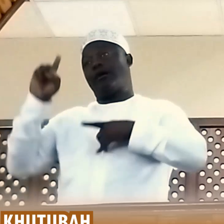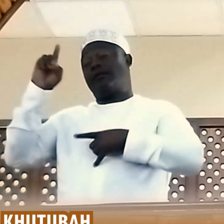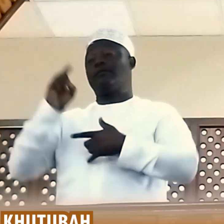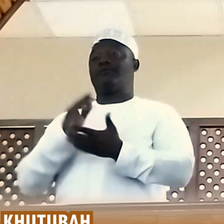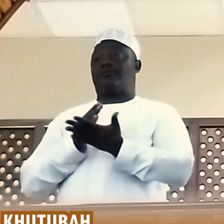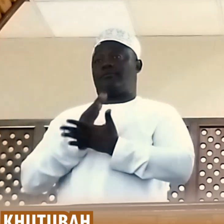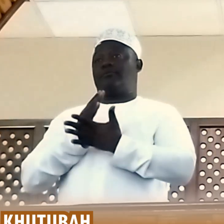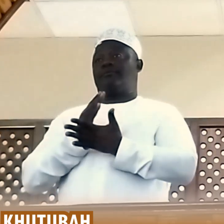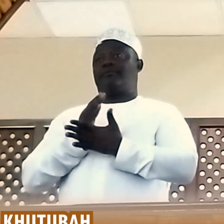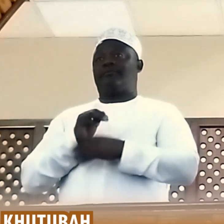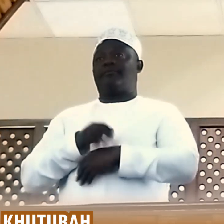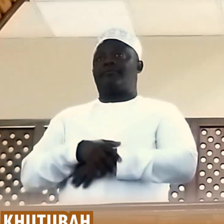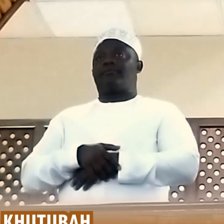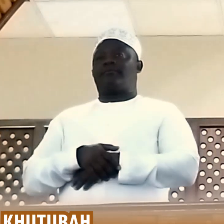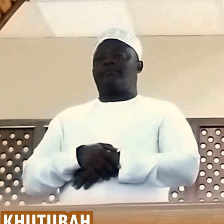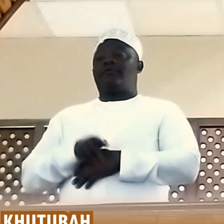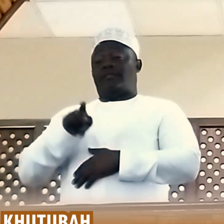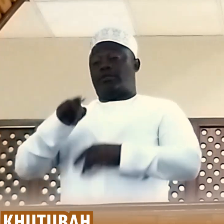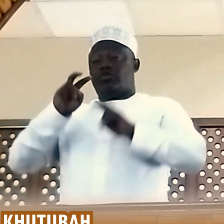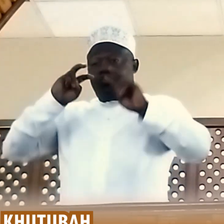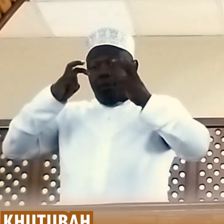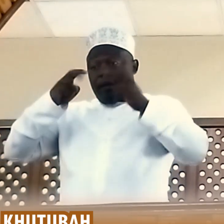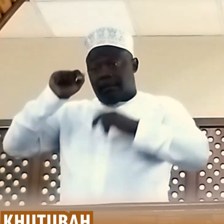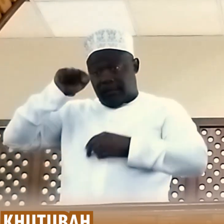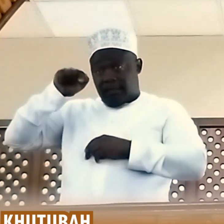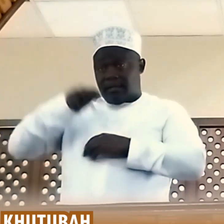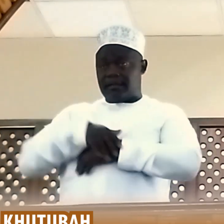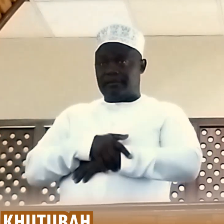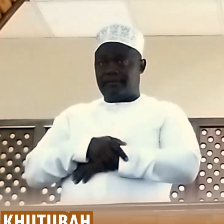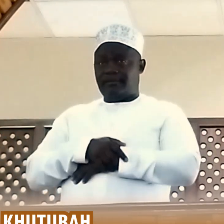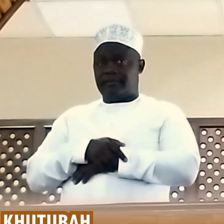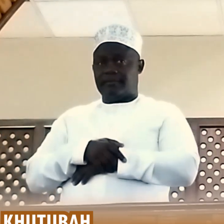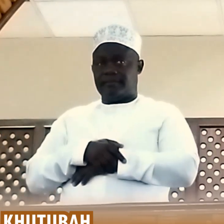ag'okumutya. Hotuba yaffe y'olwaleero